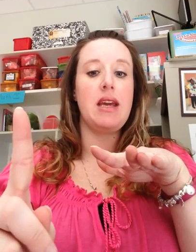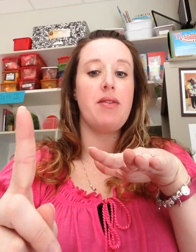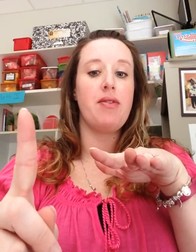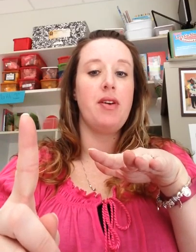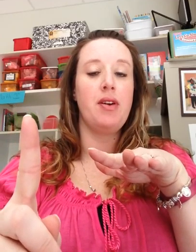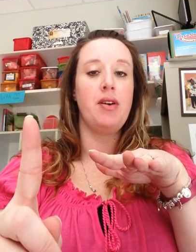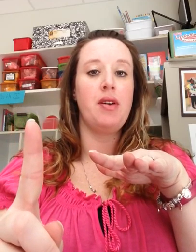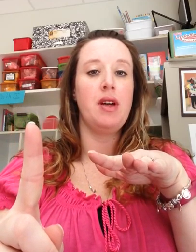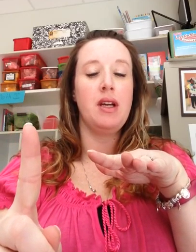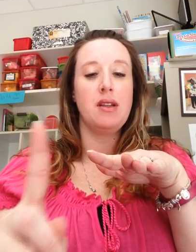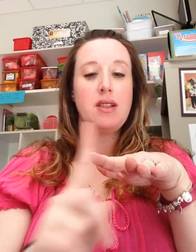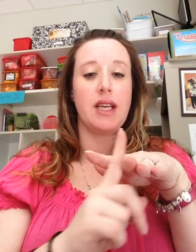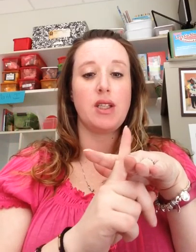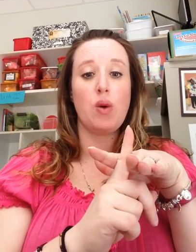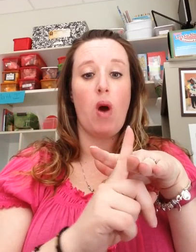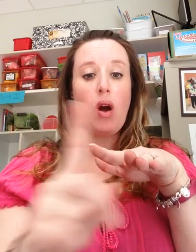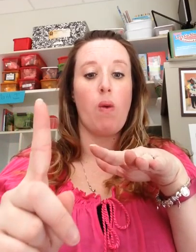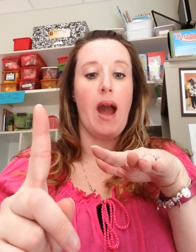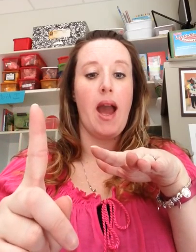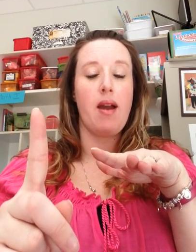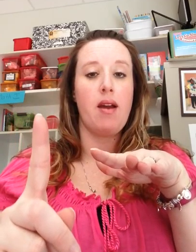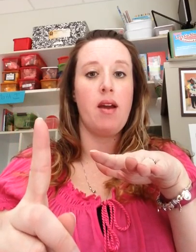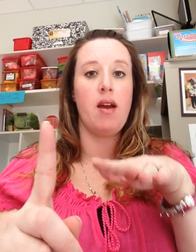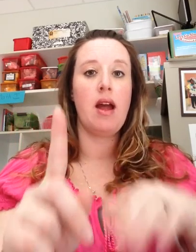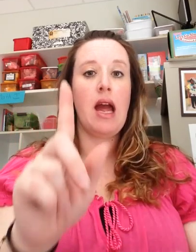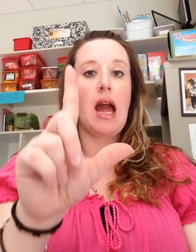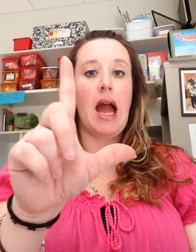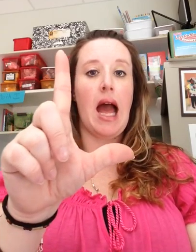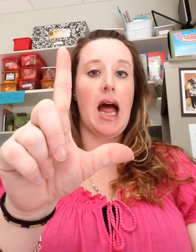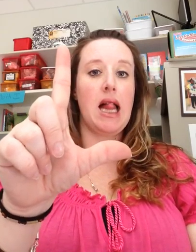Leave. It's like to walk away.